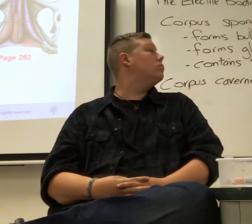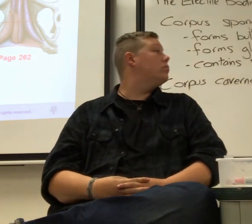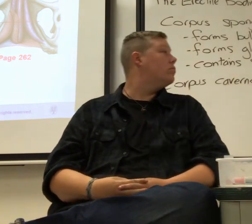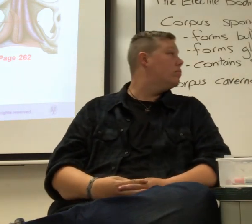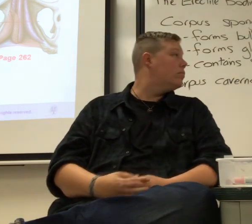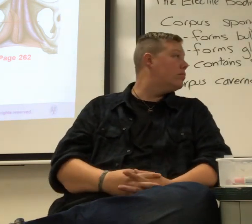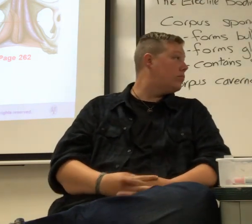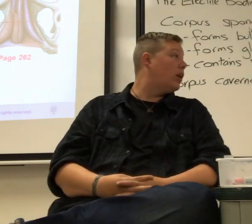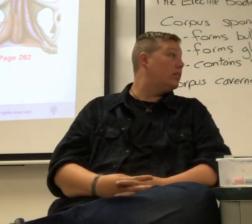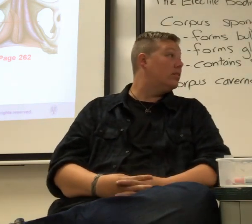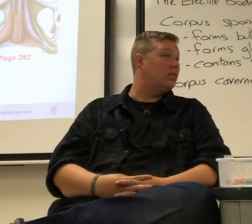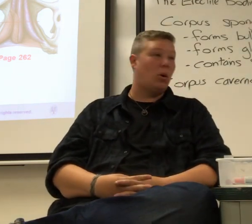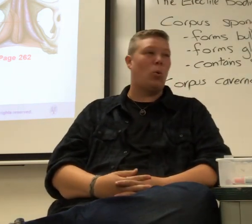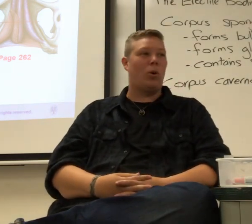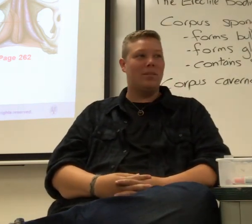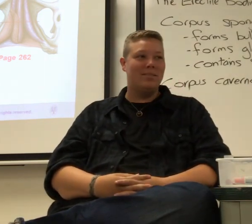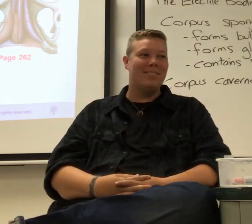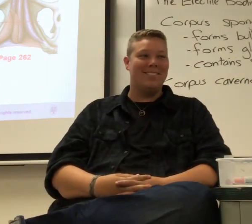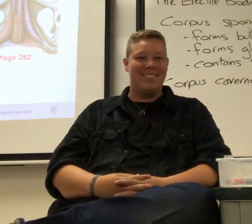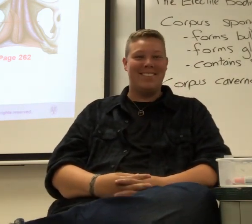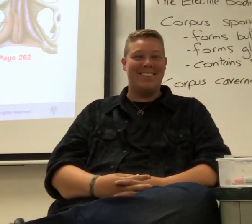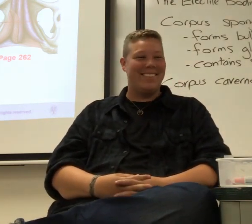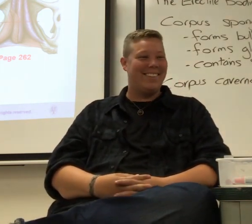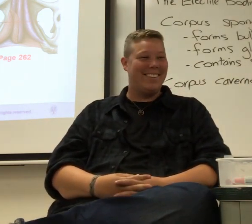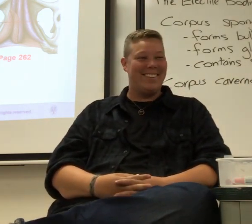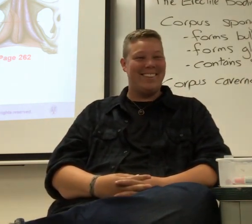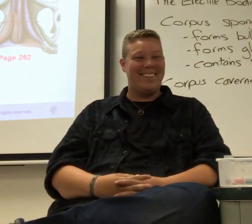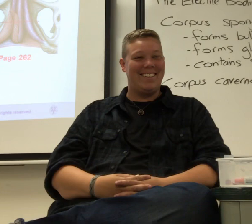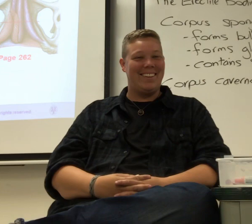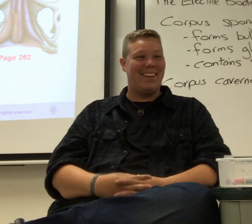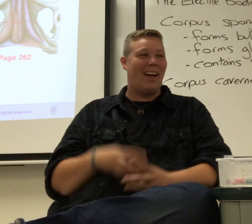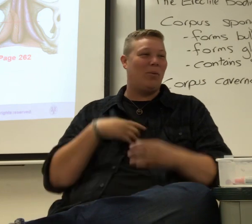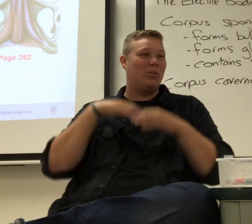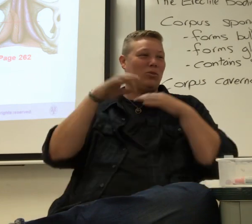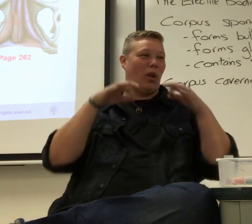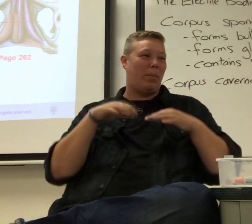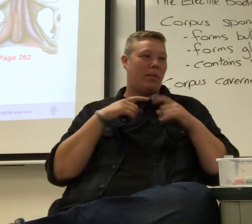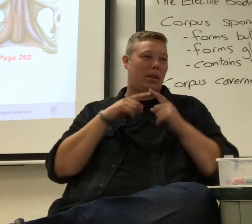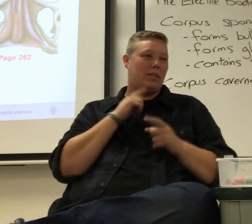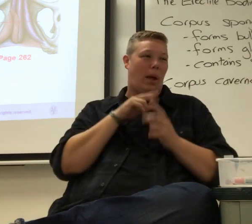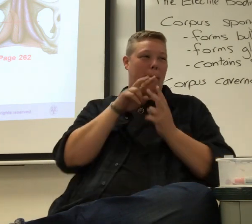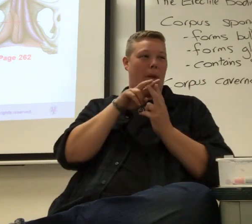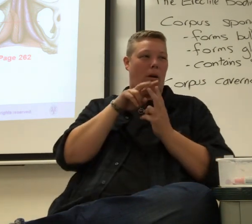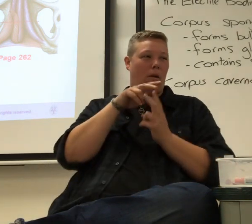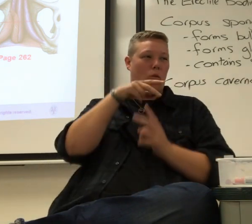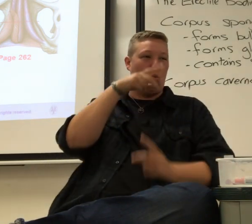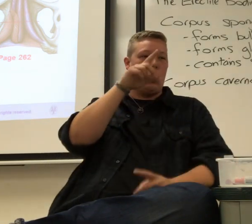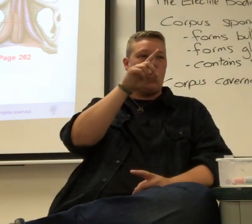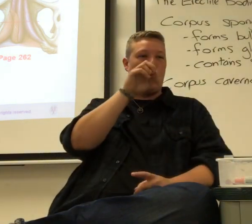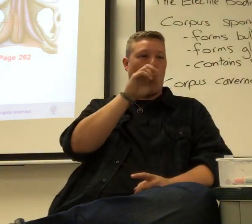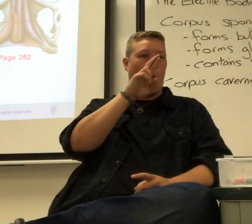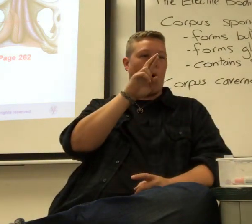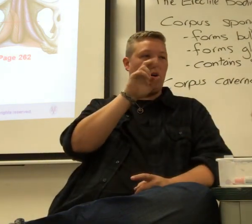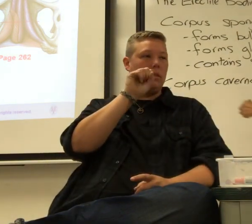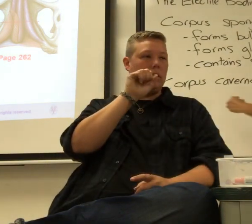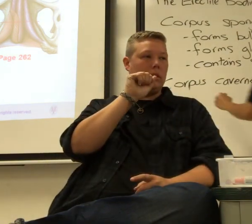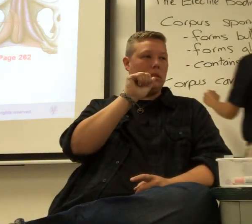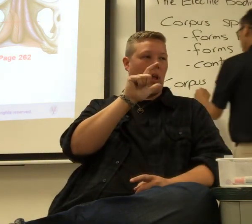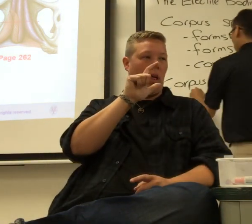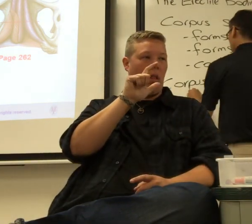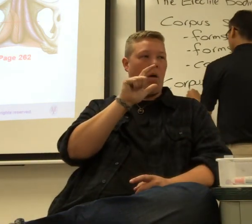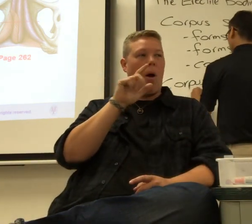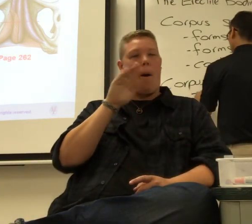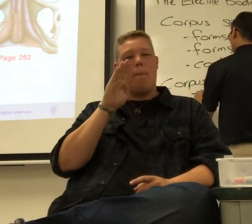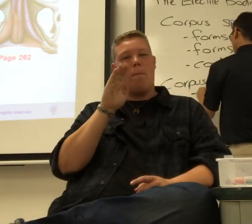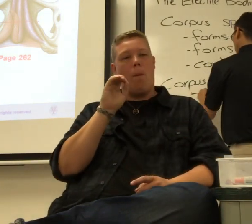The corpus cavernosum, I'll describe it as paired dorsal bodies. Usually I read it